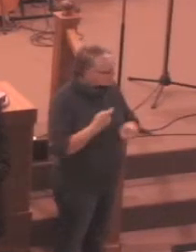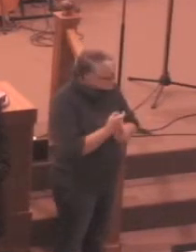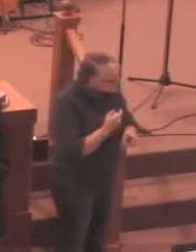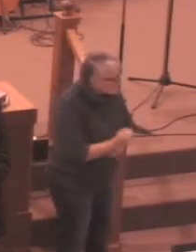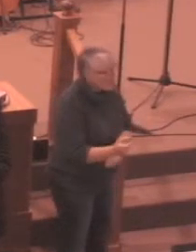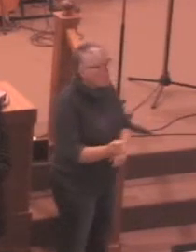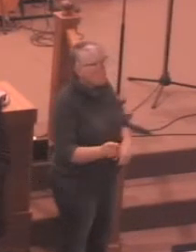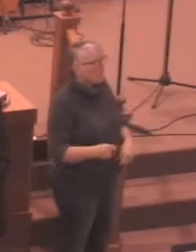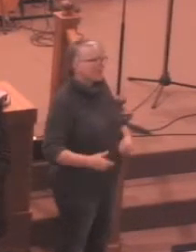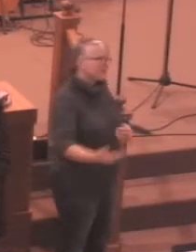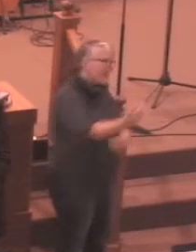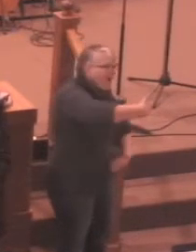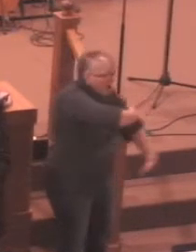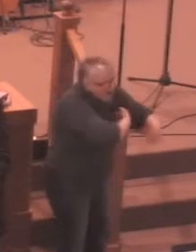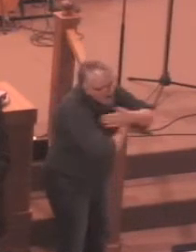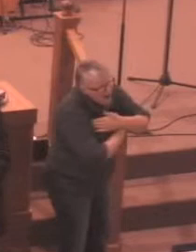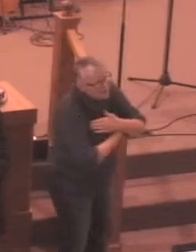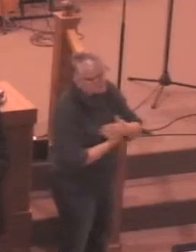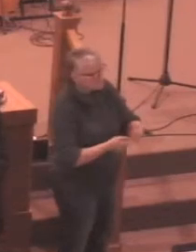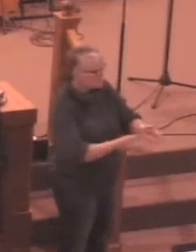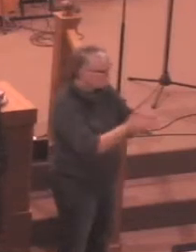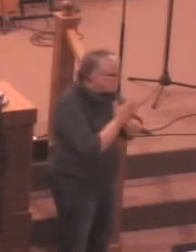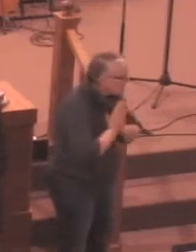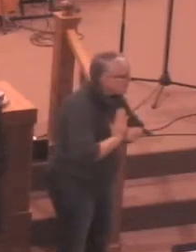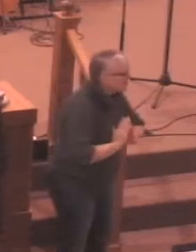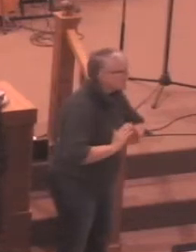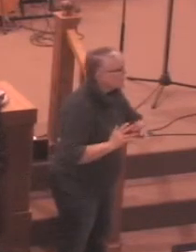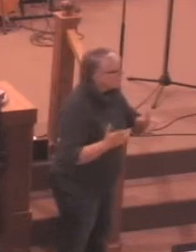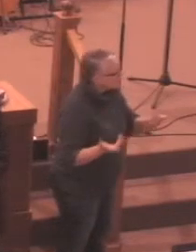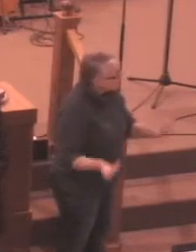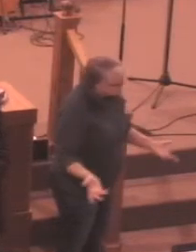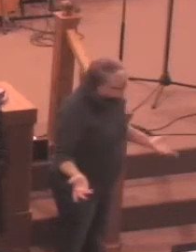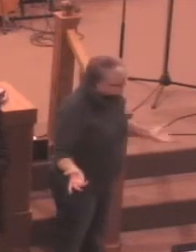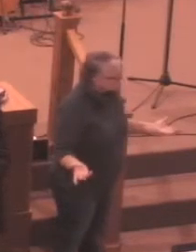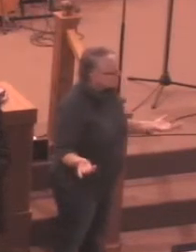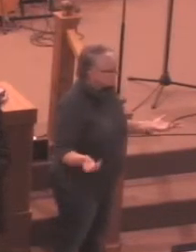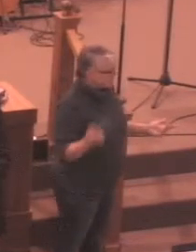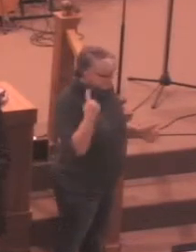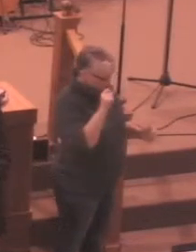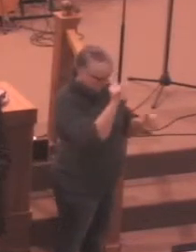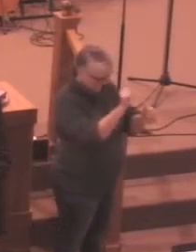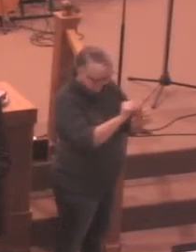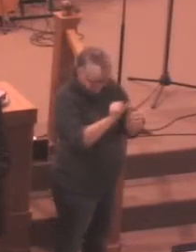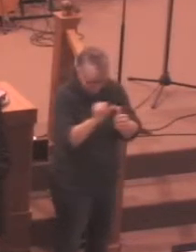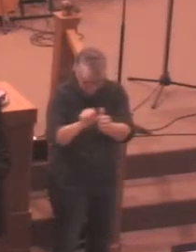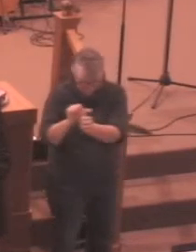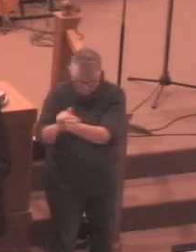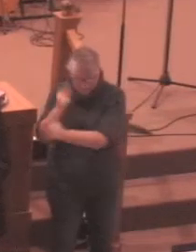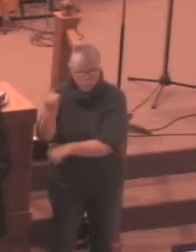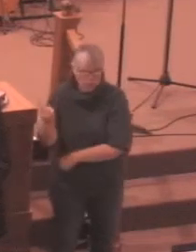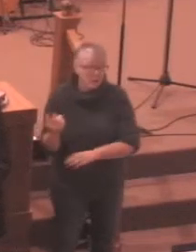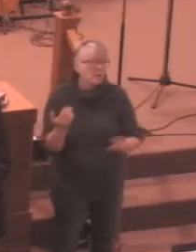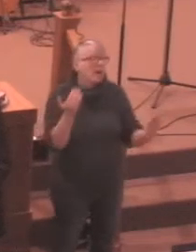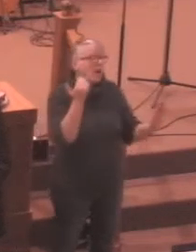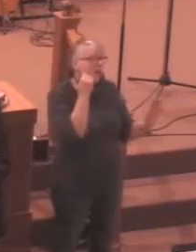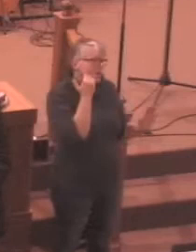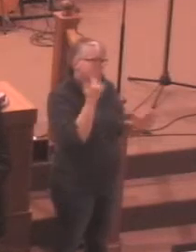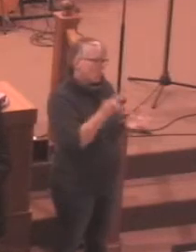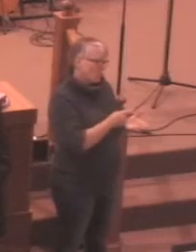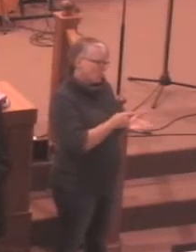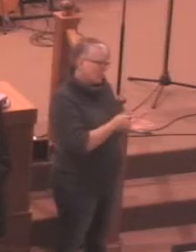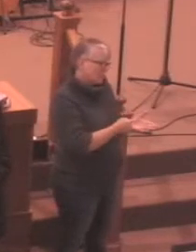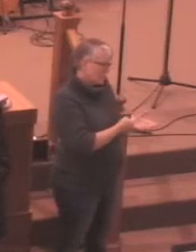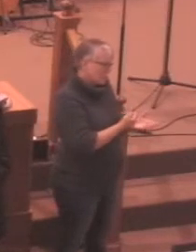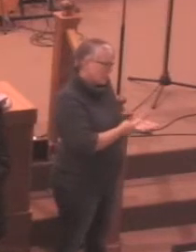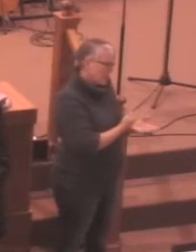and there's hugs and there's prayer. And to each and every one of you, I know that there are some times